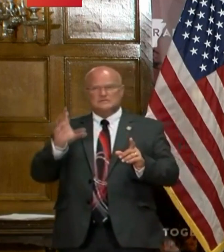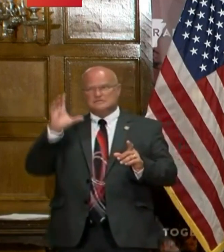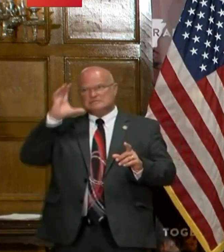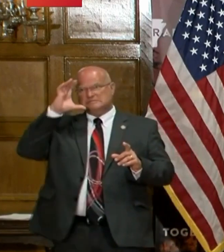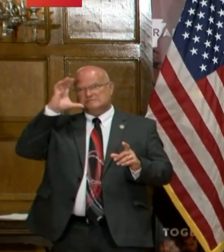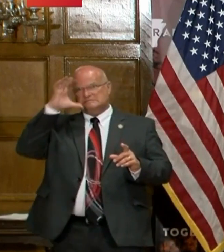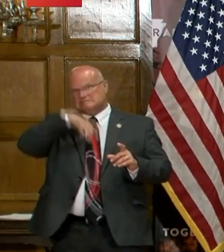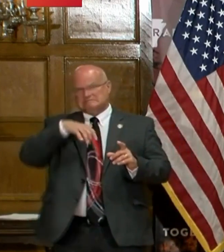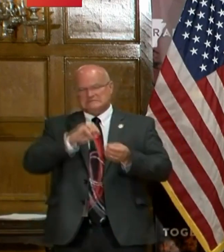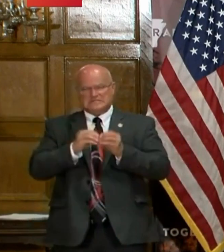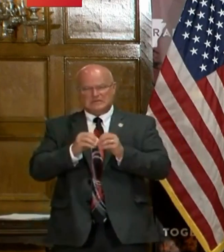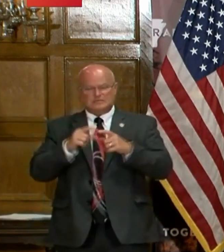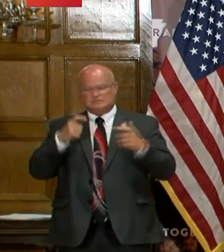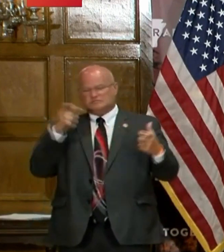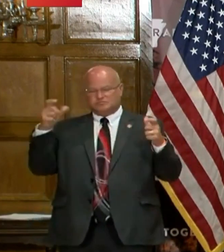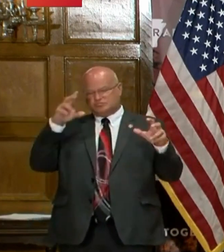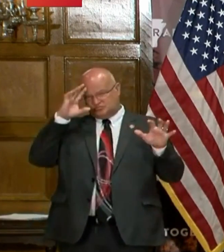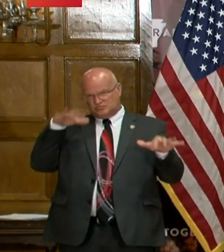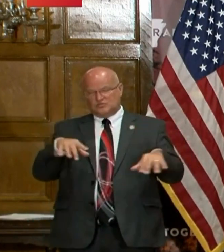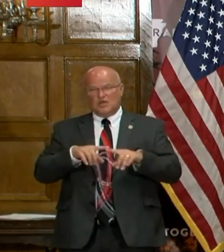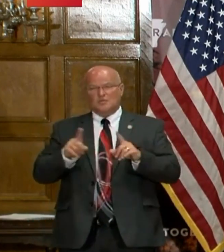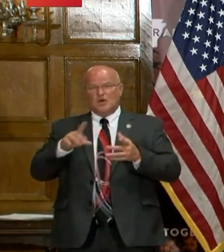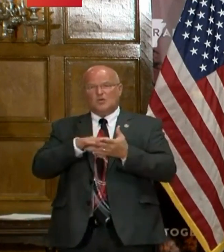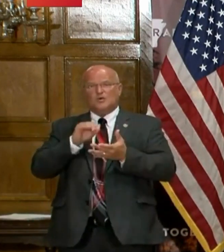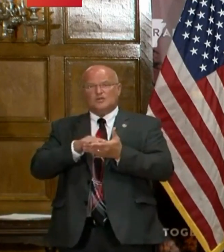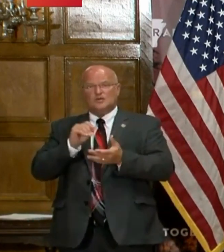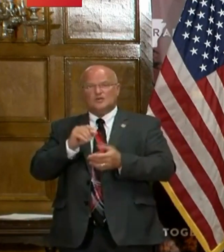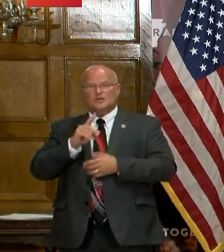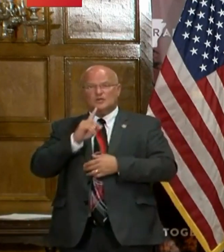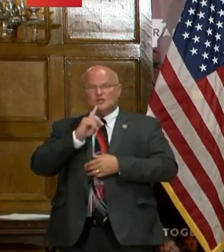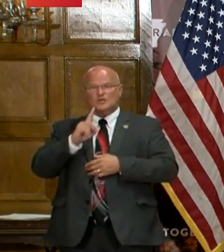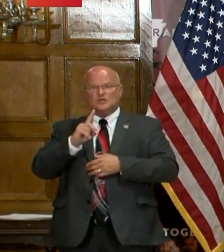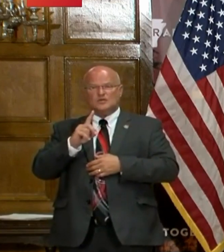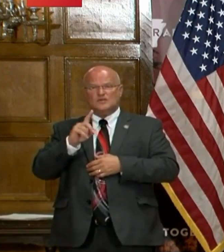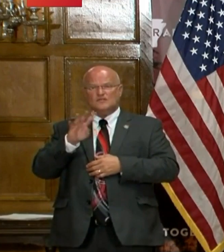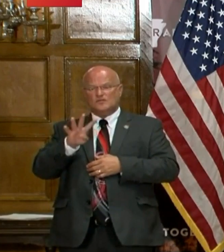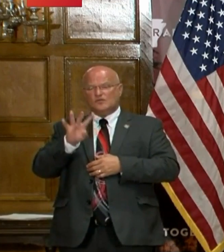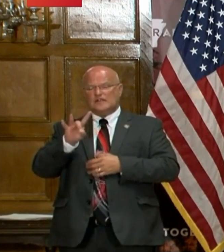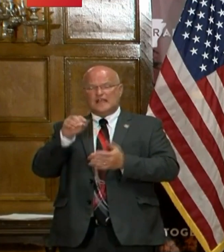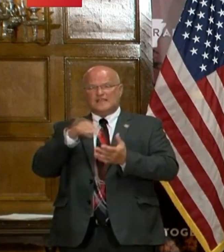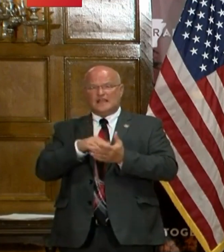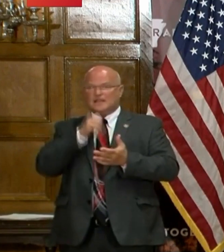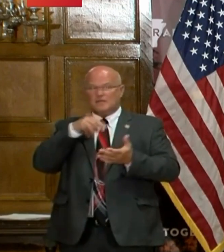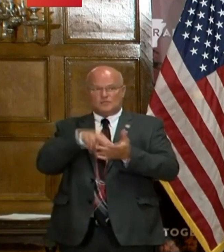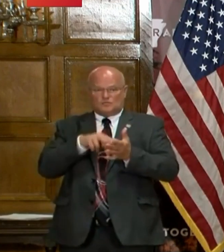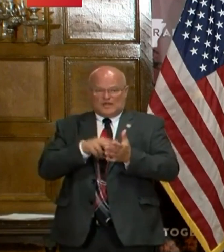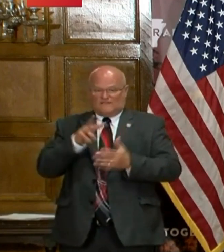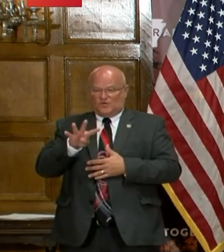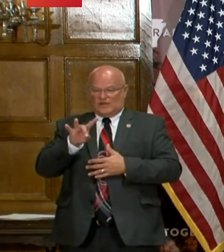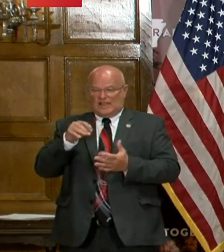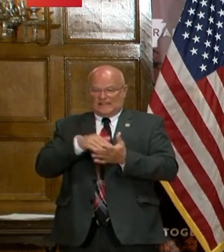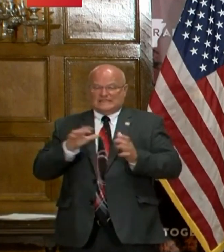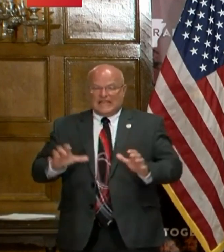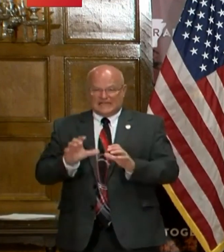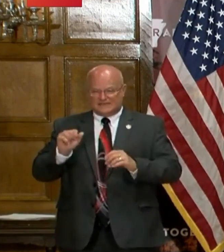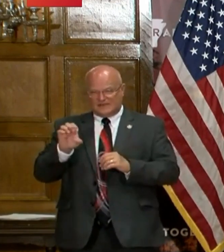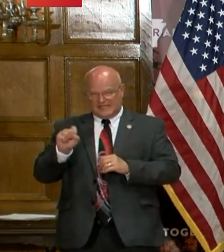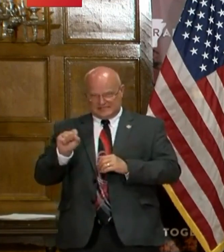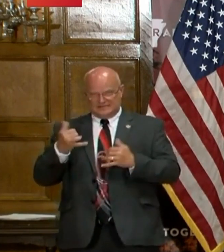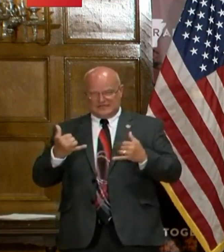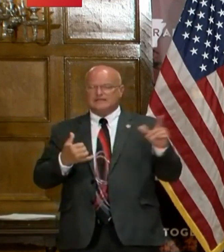number, but I think as we all come to learn that just because we're at 40-odd thousand doesn't mean we're at 40-odd thousand active cases.